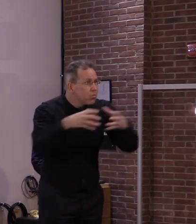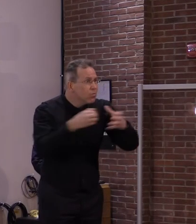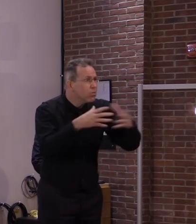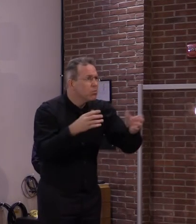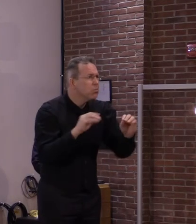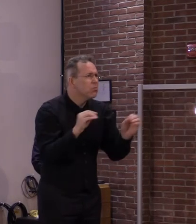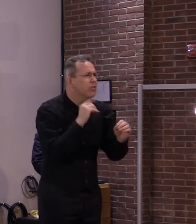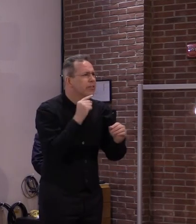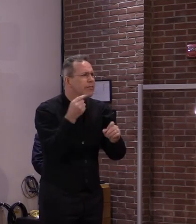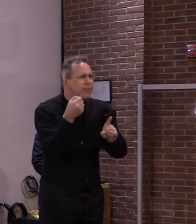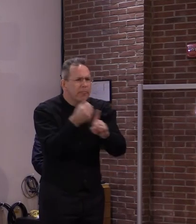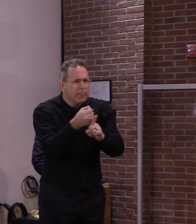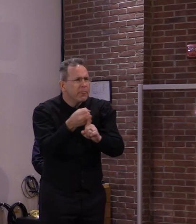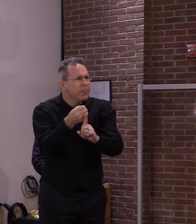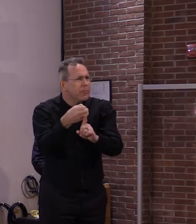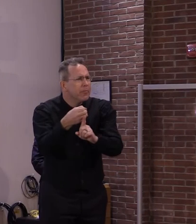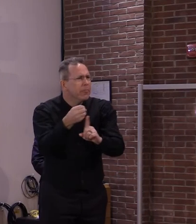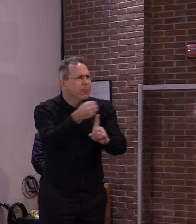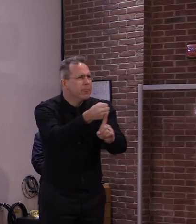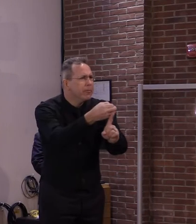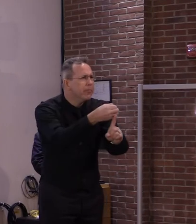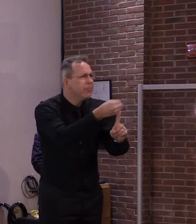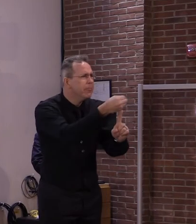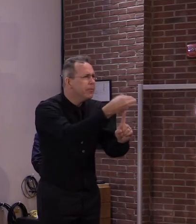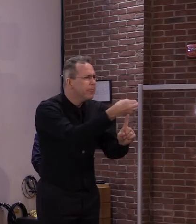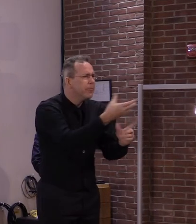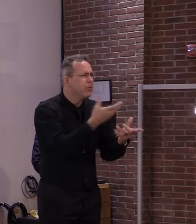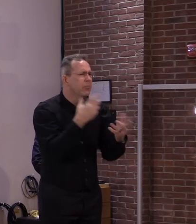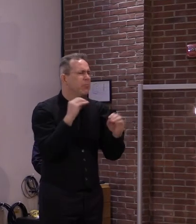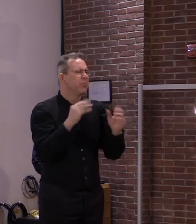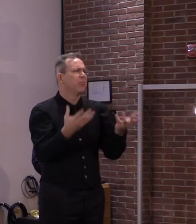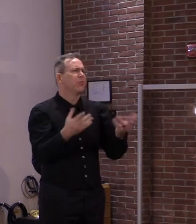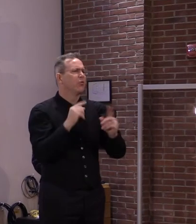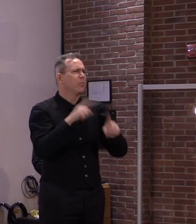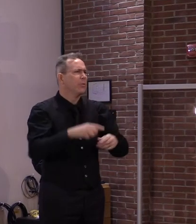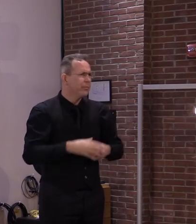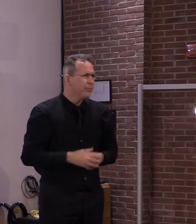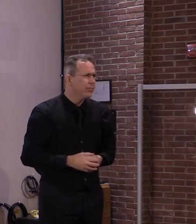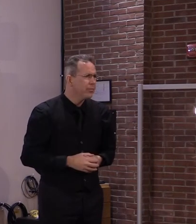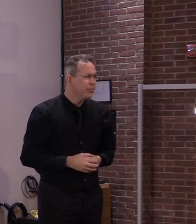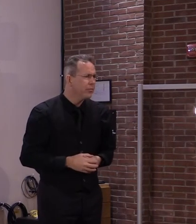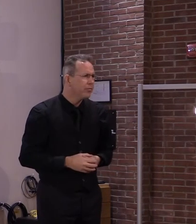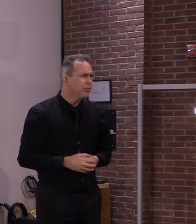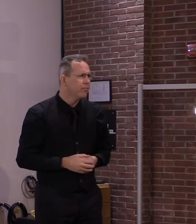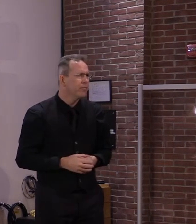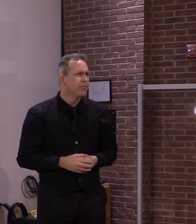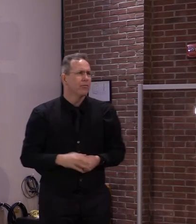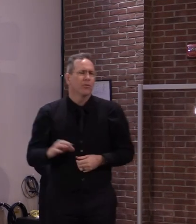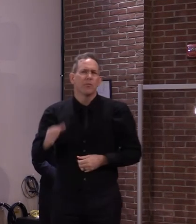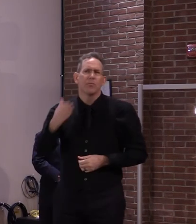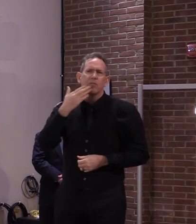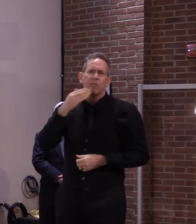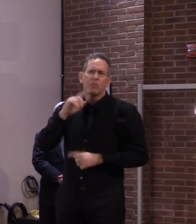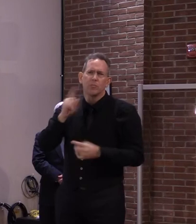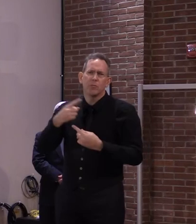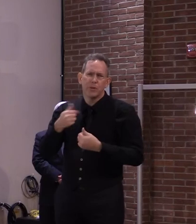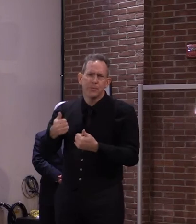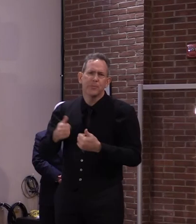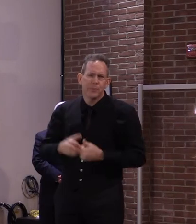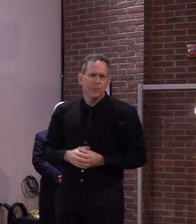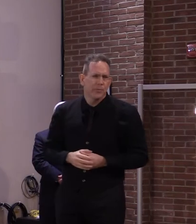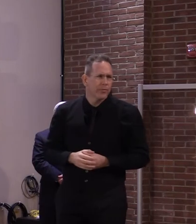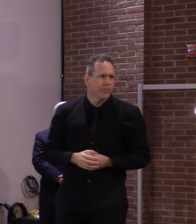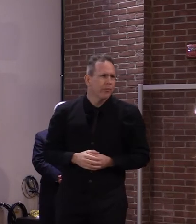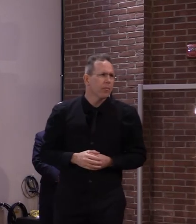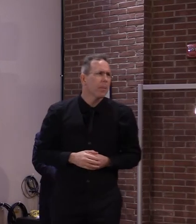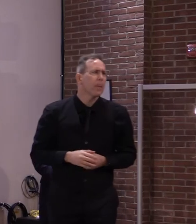guide you if that means anything i appreciate that i'd appreciate that follow-up info